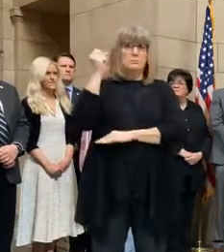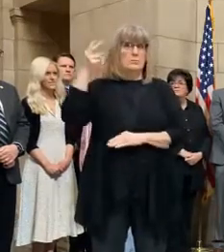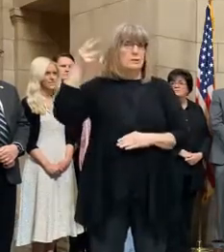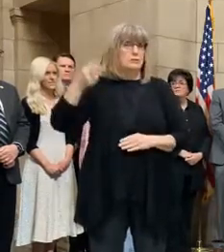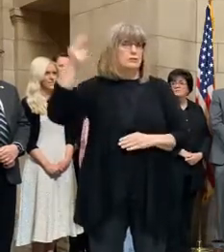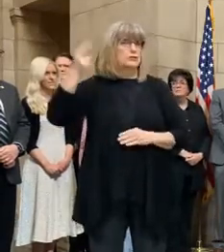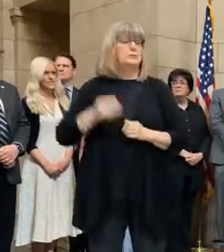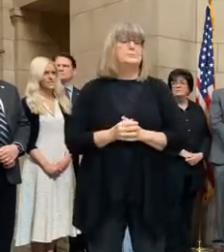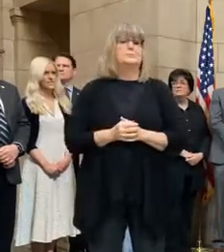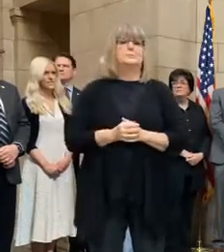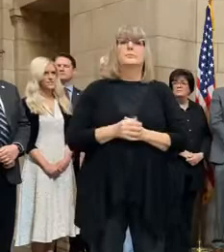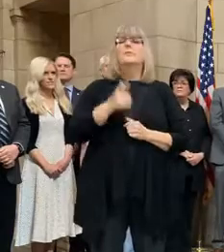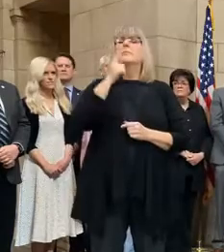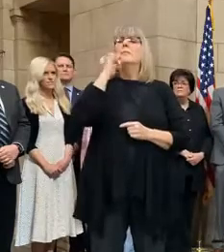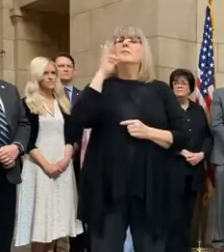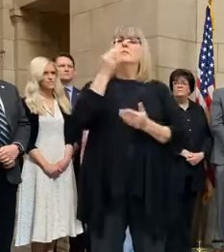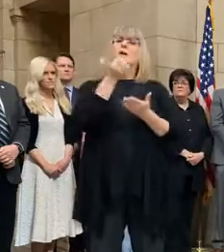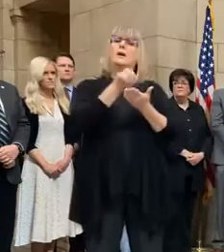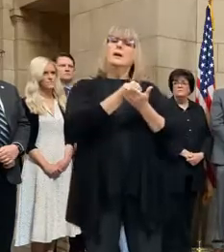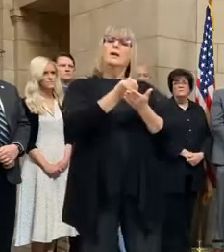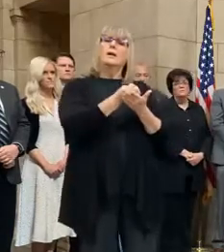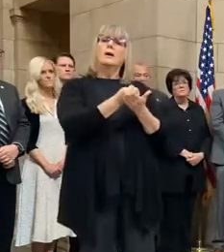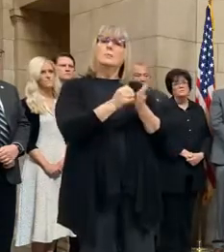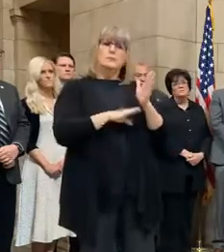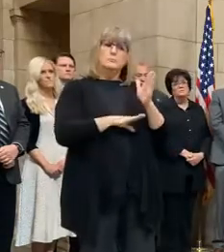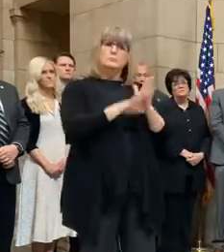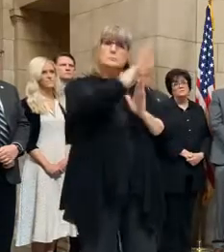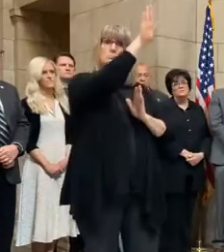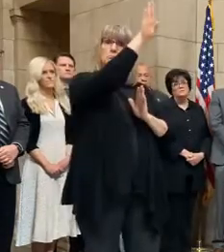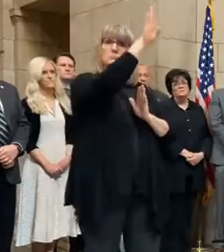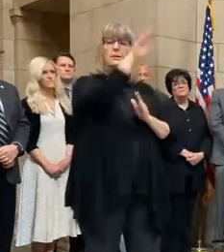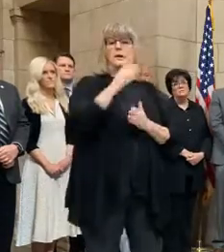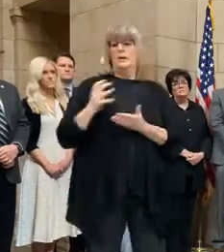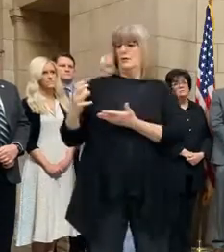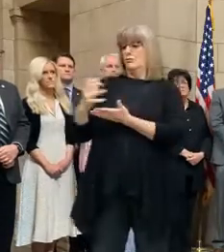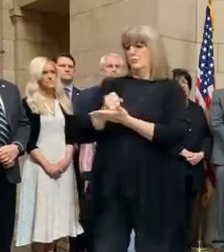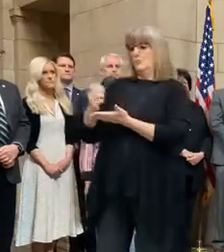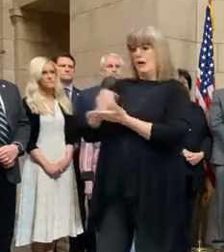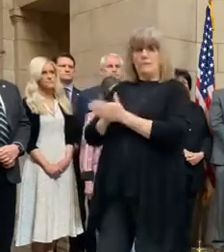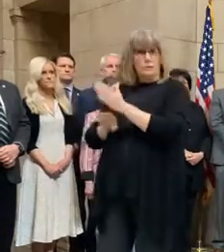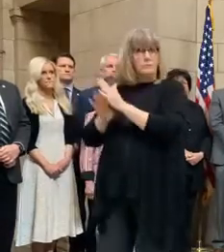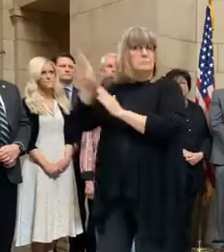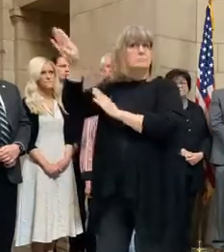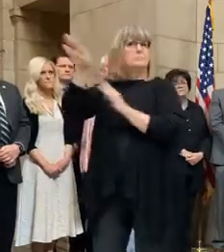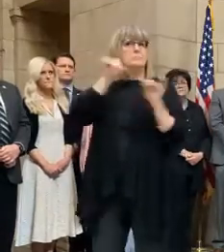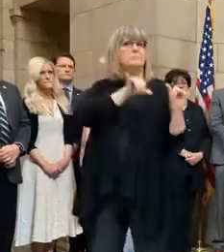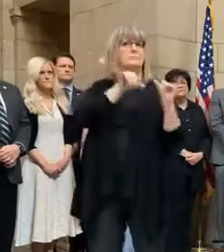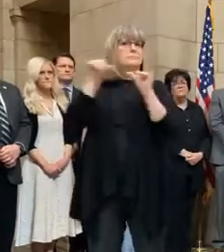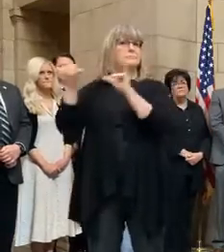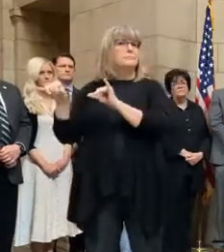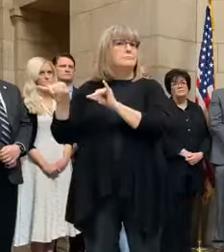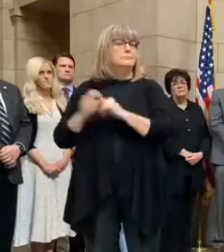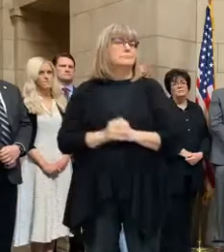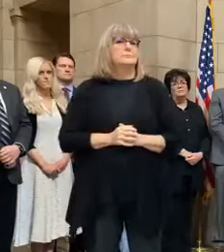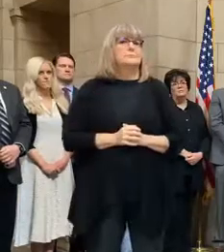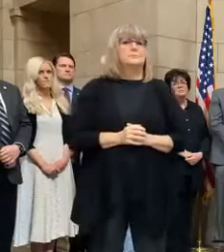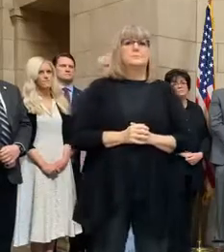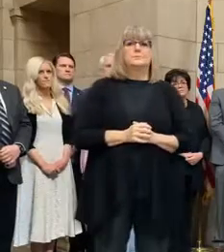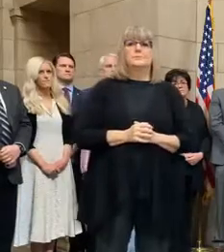seen that because of this economic growth, our state revenues have grown. In